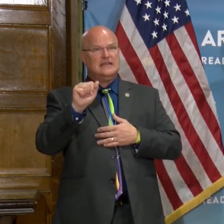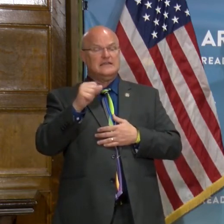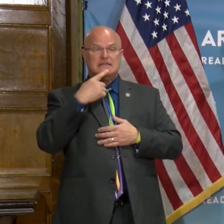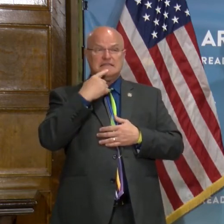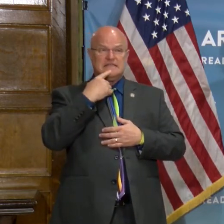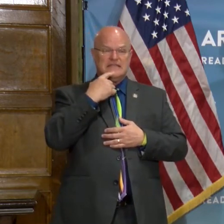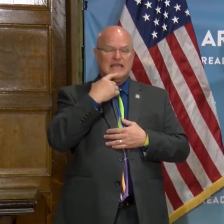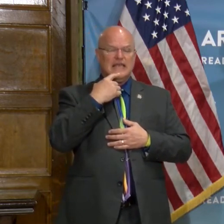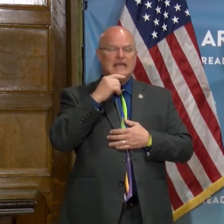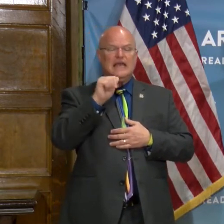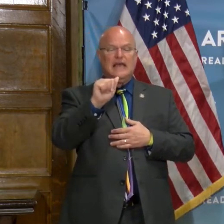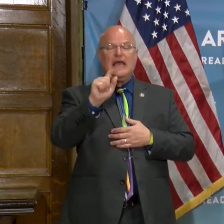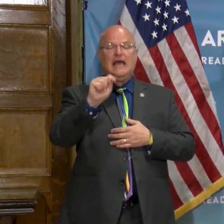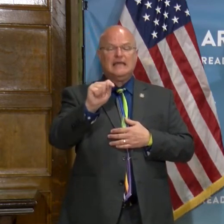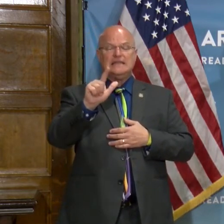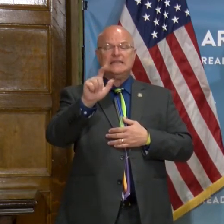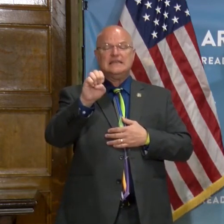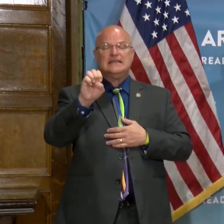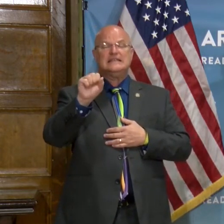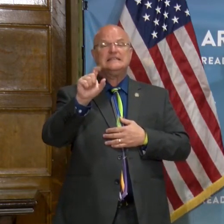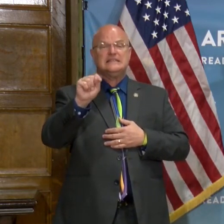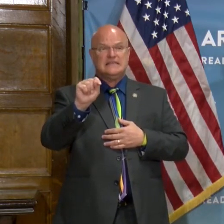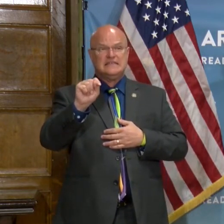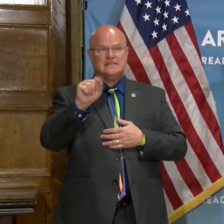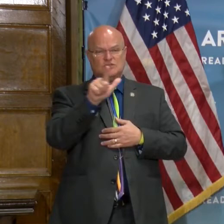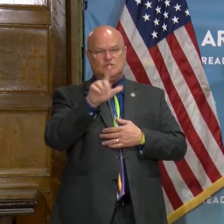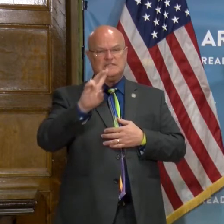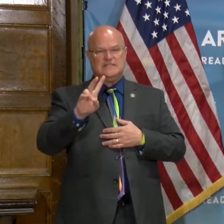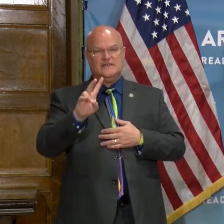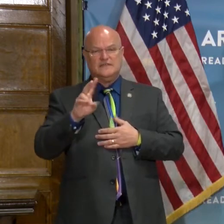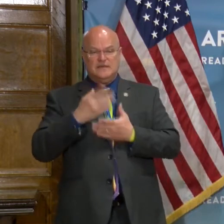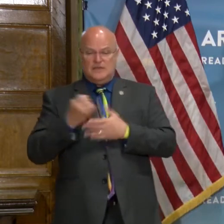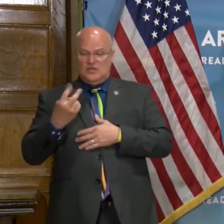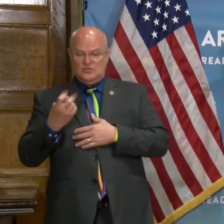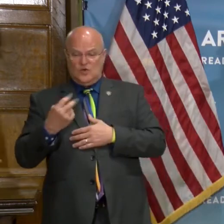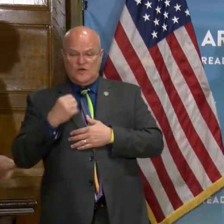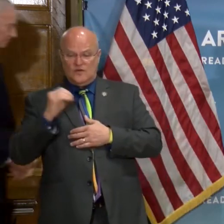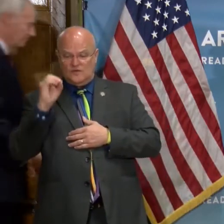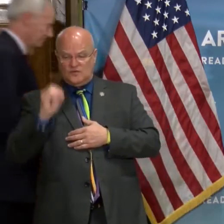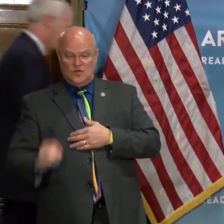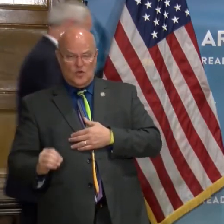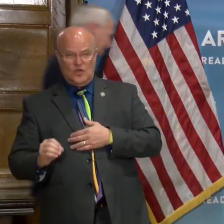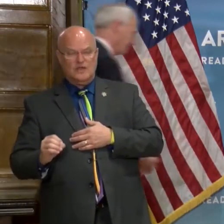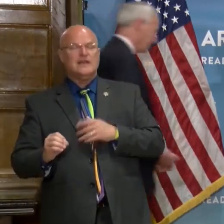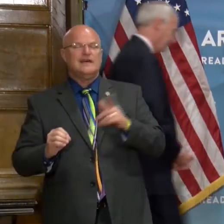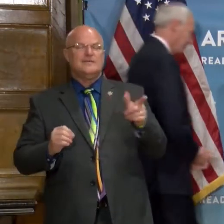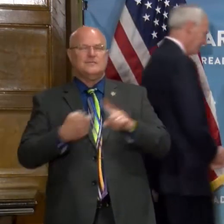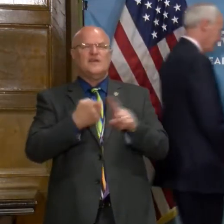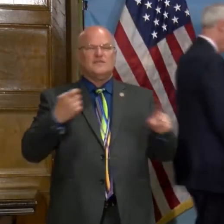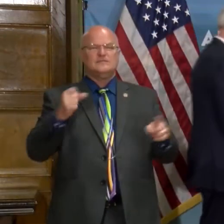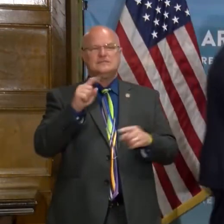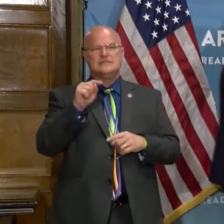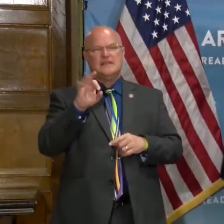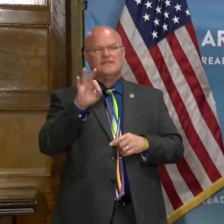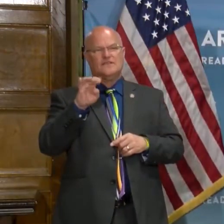at least 27, because some of those 12 may also be from St. Francis County.